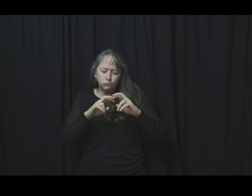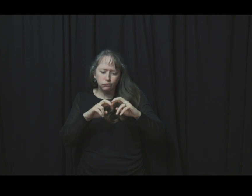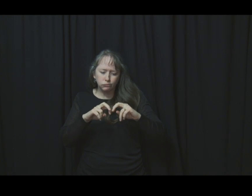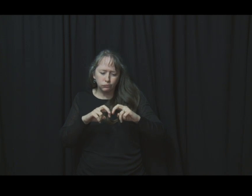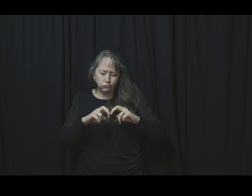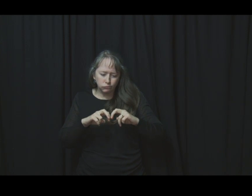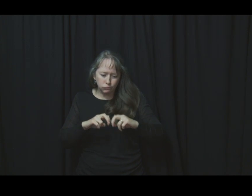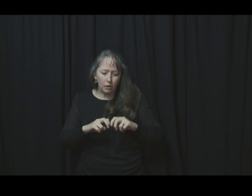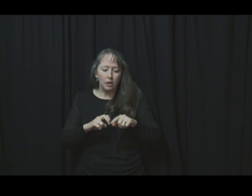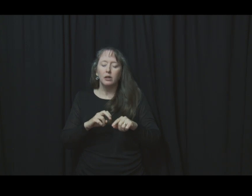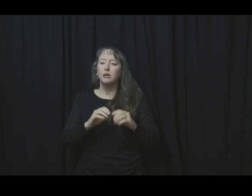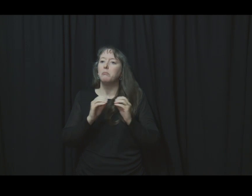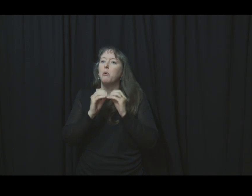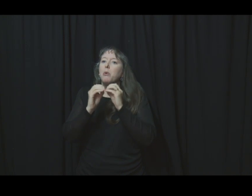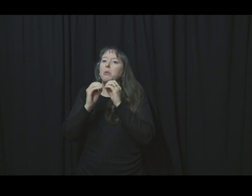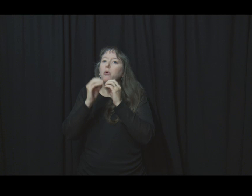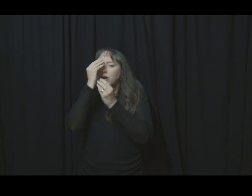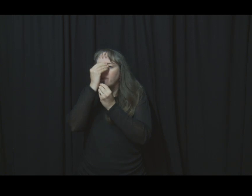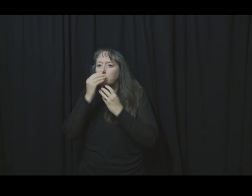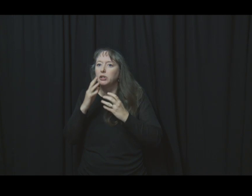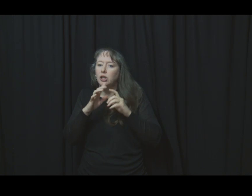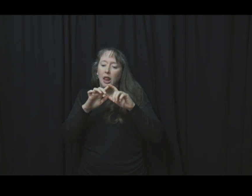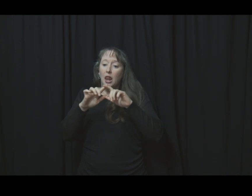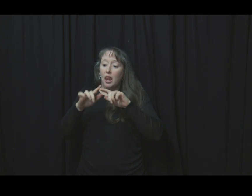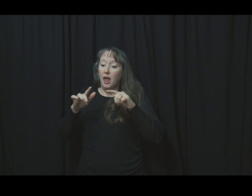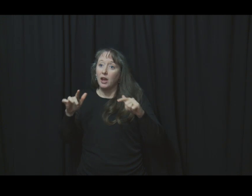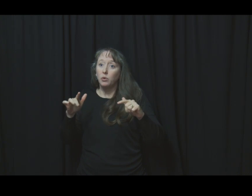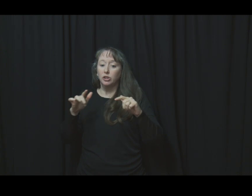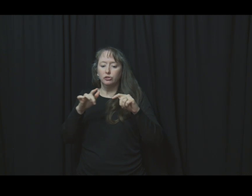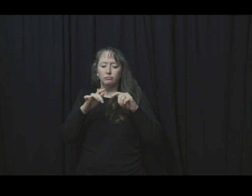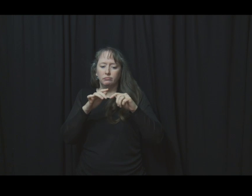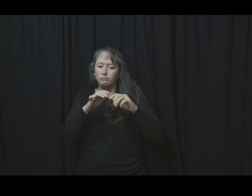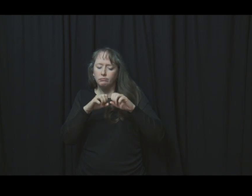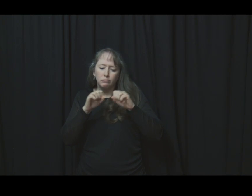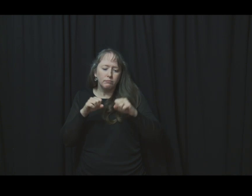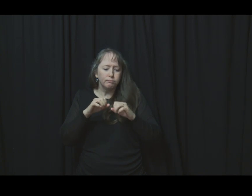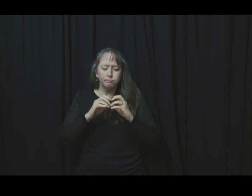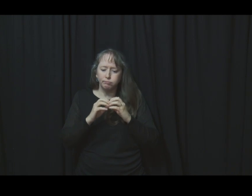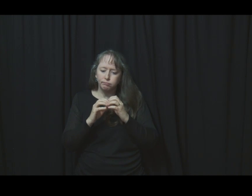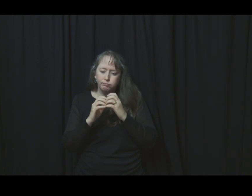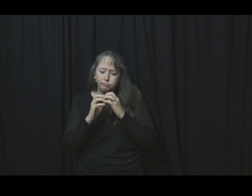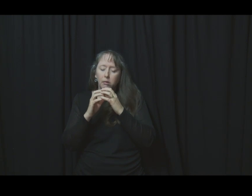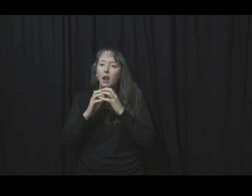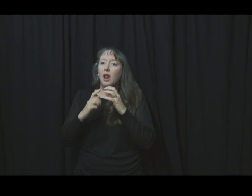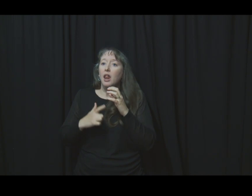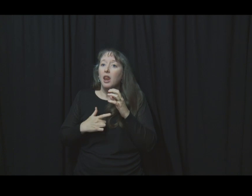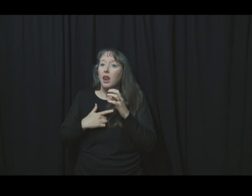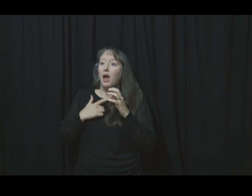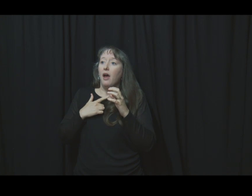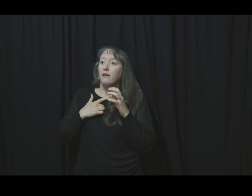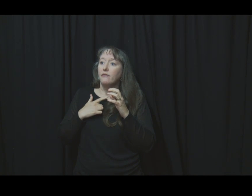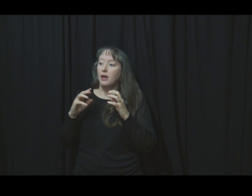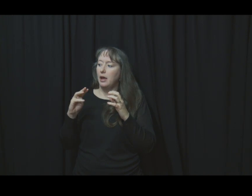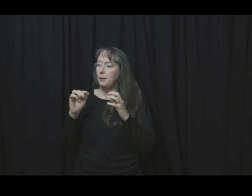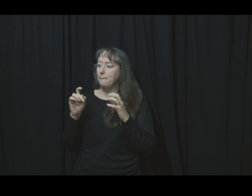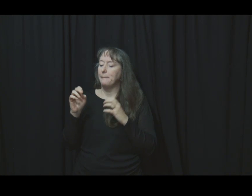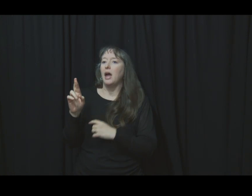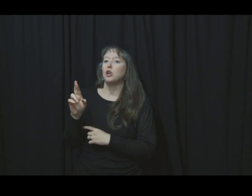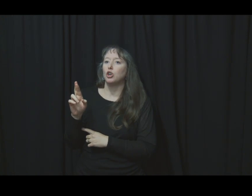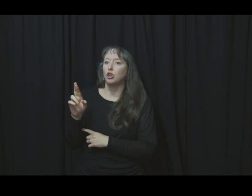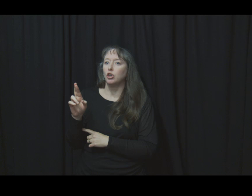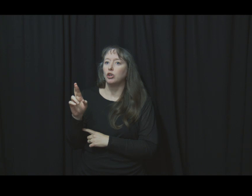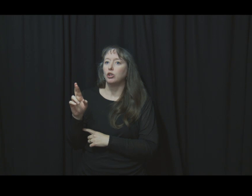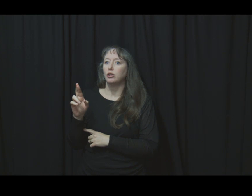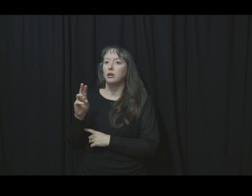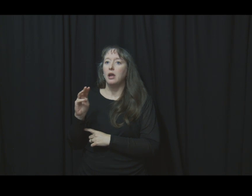information and language systems that build life, not just matter. And where did that come from? Because matter can never produce information. Matter